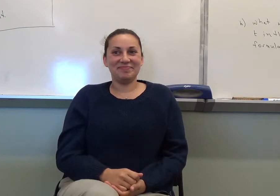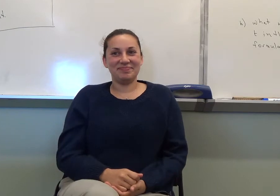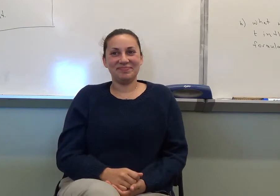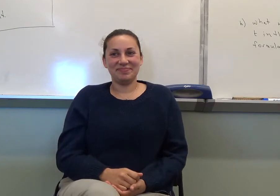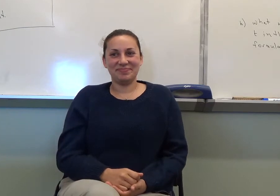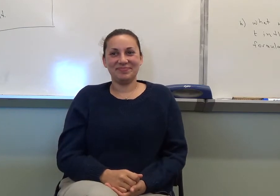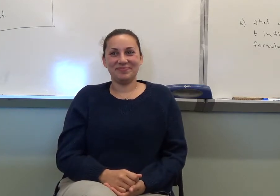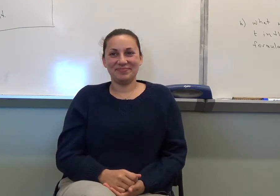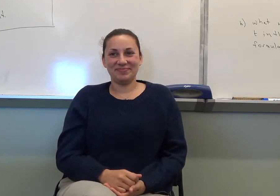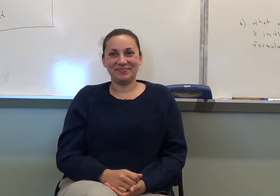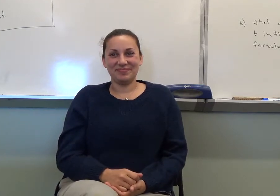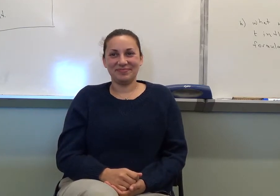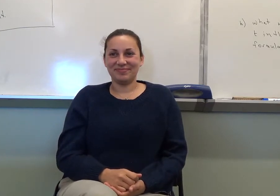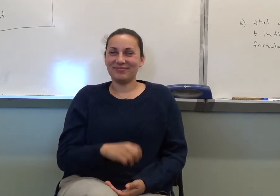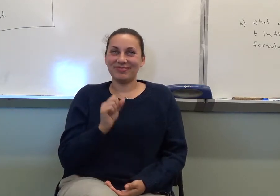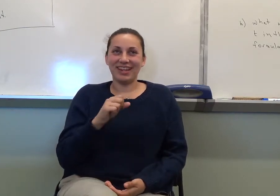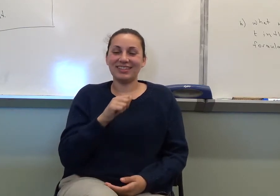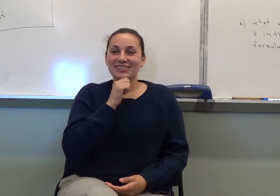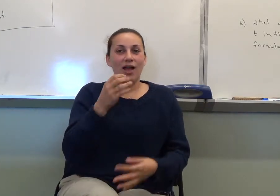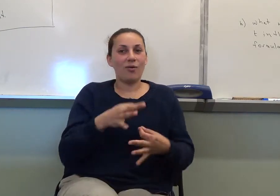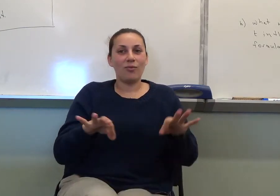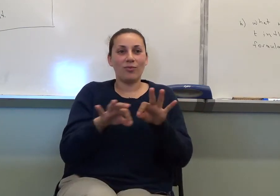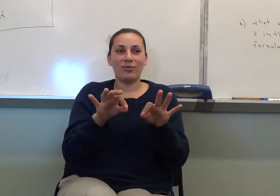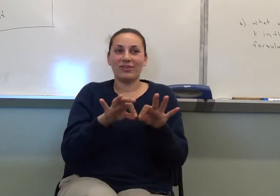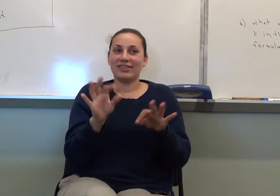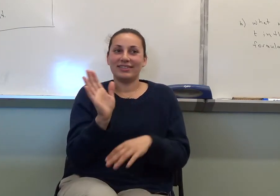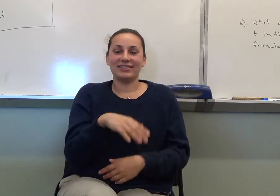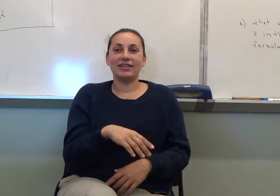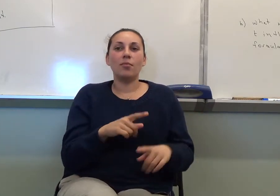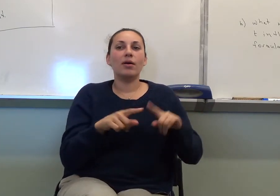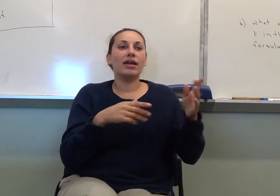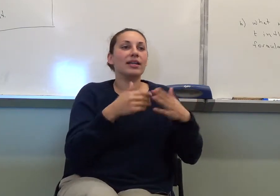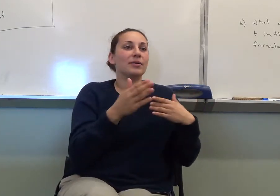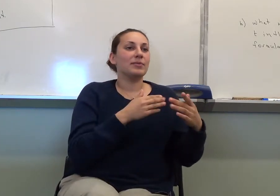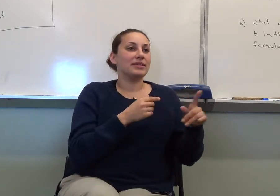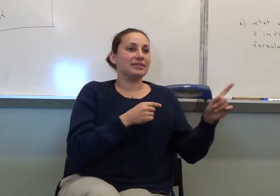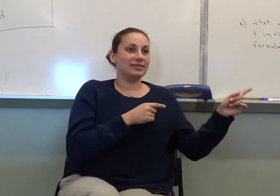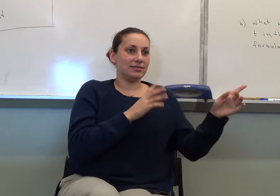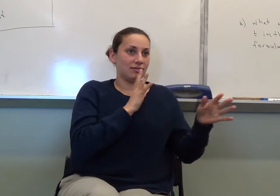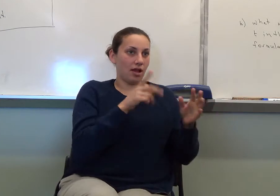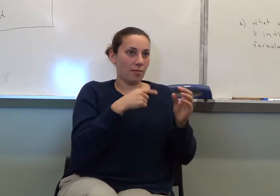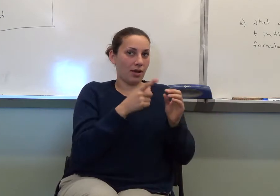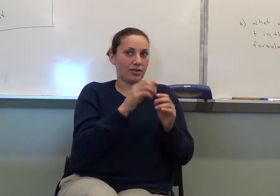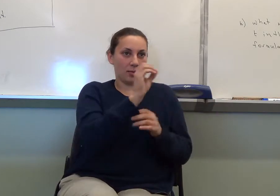to the nearest tenth of a percent.